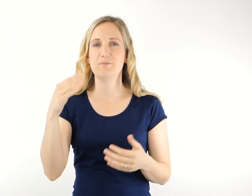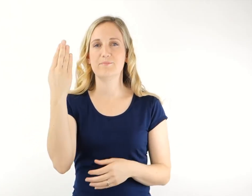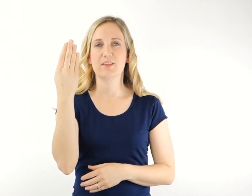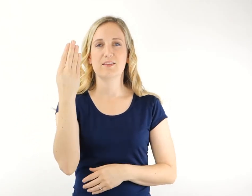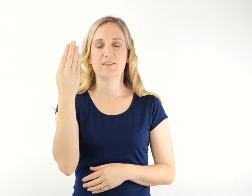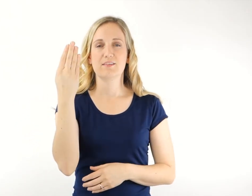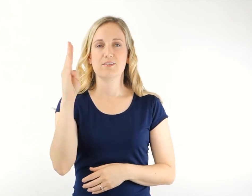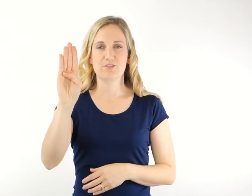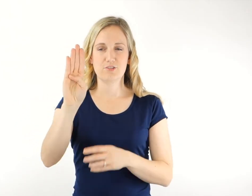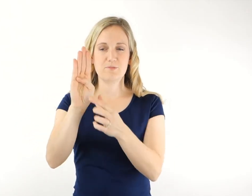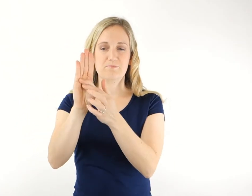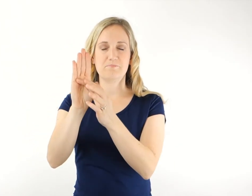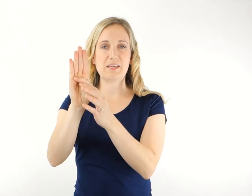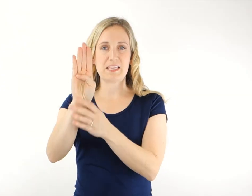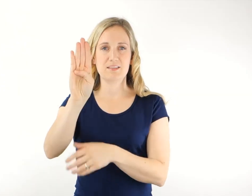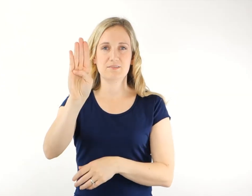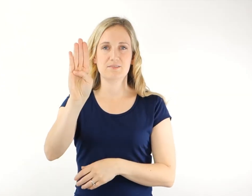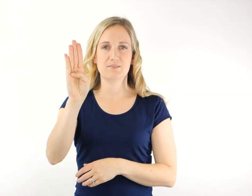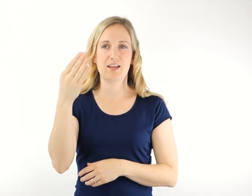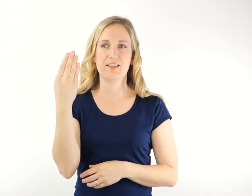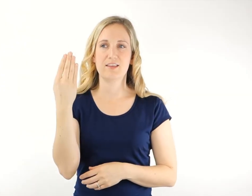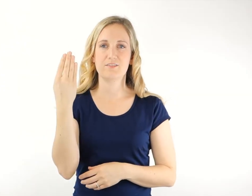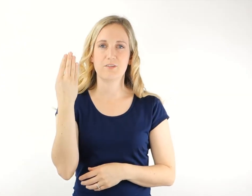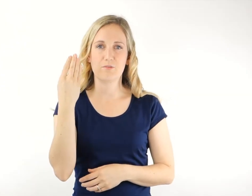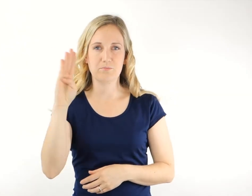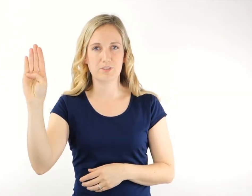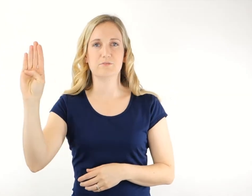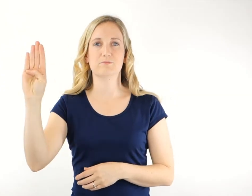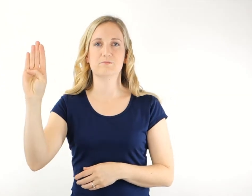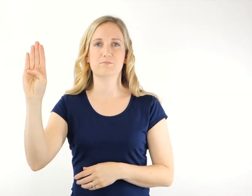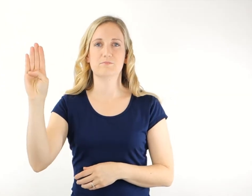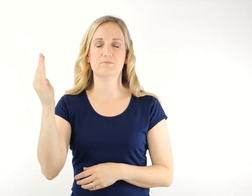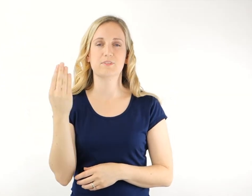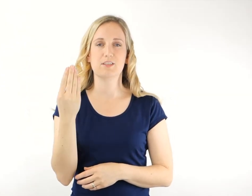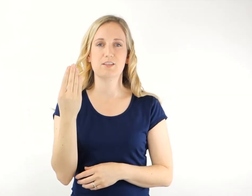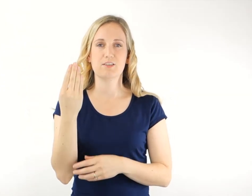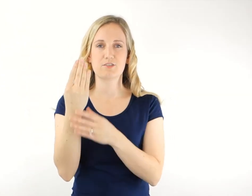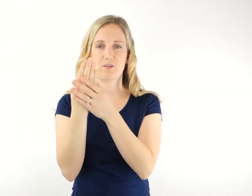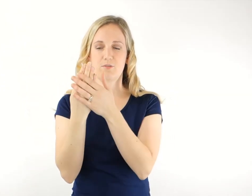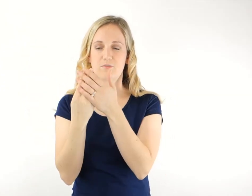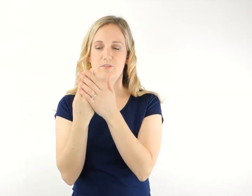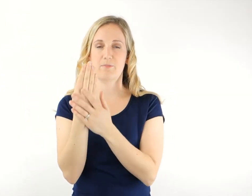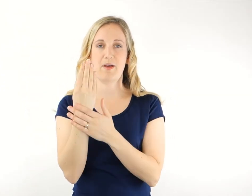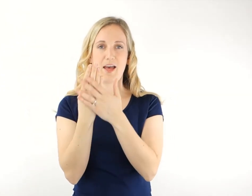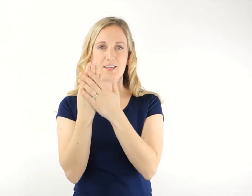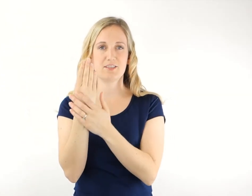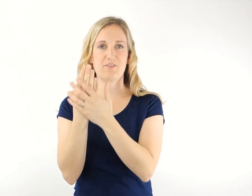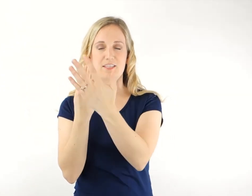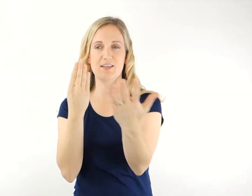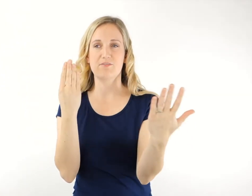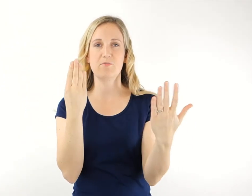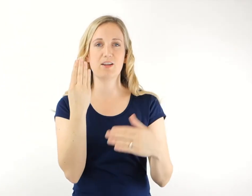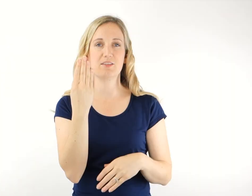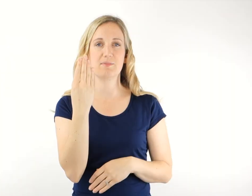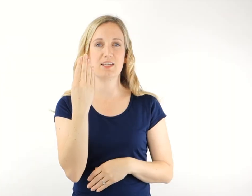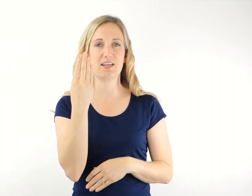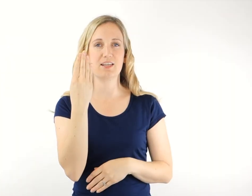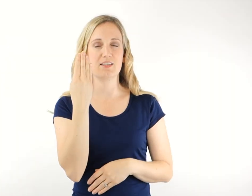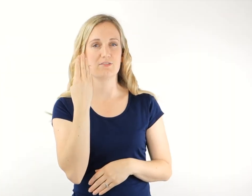You do a B, and then you go blue. So the back is facing everyone at the beginning, and then you just